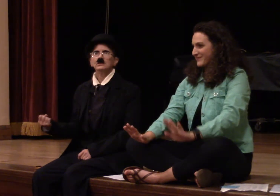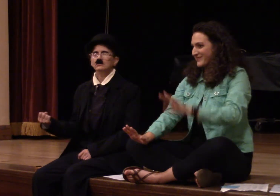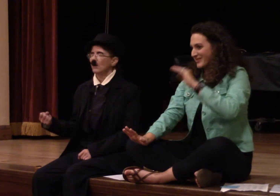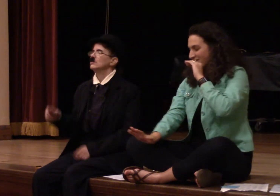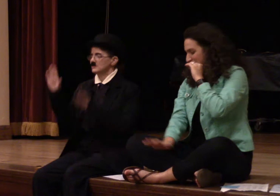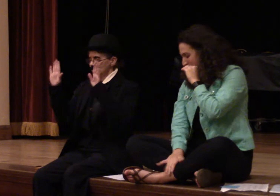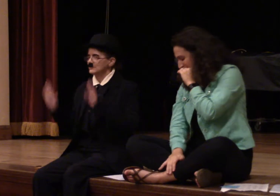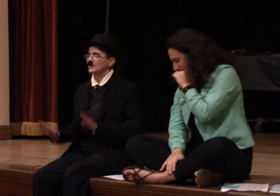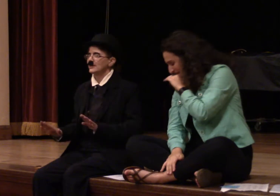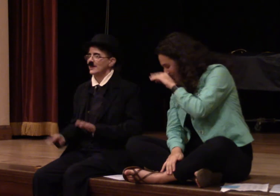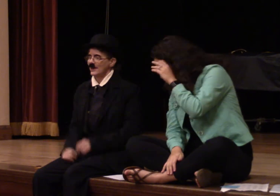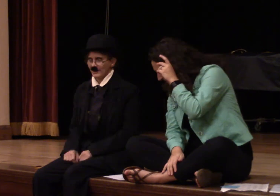Good.